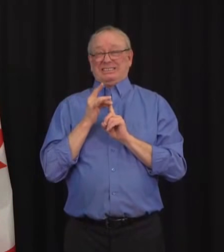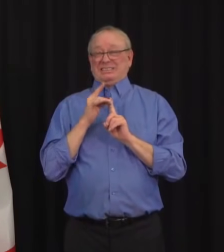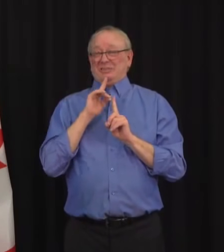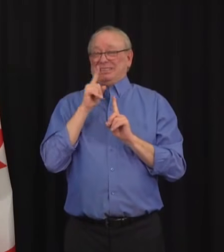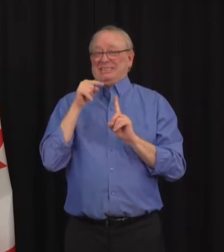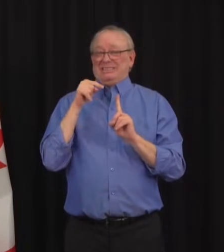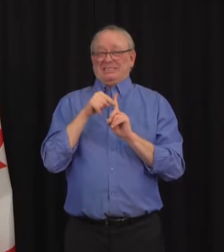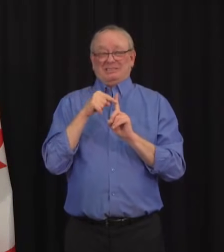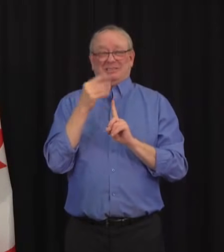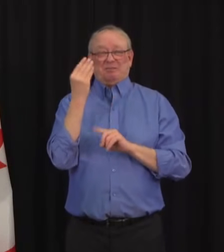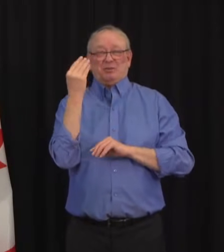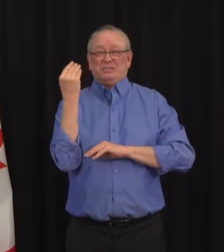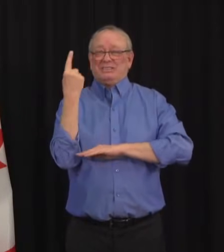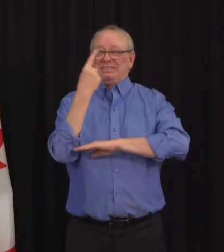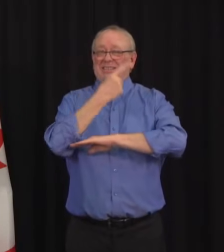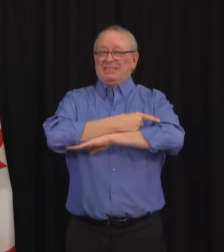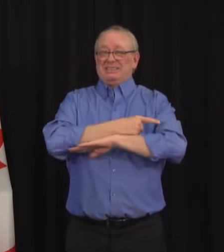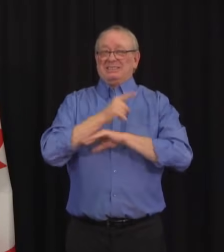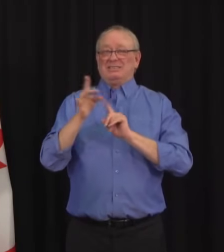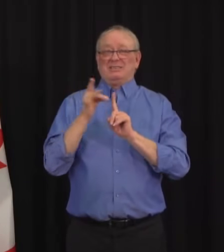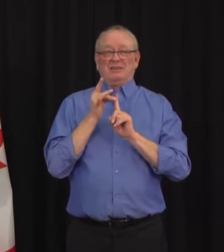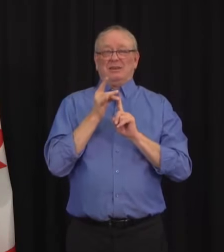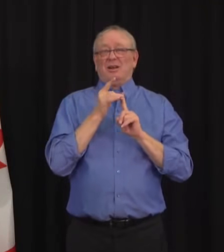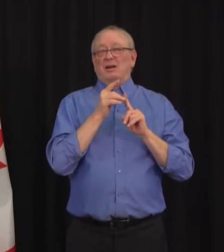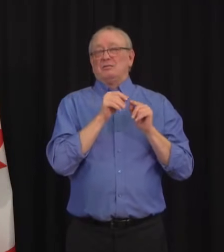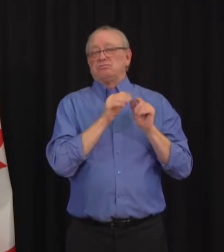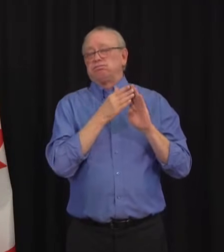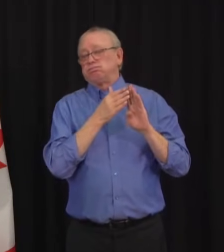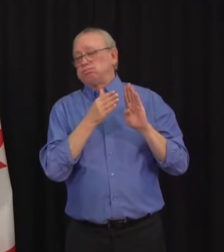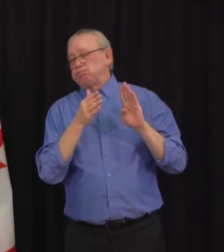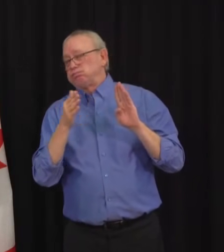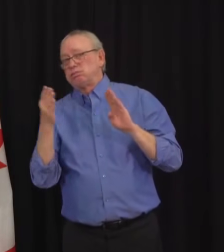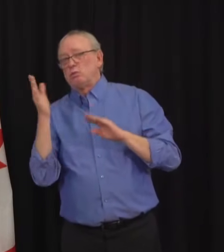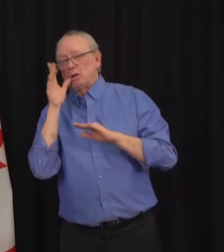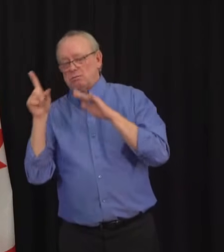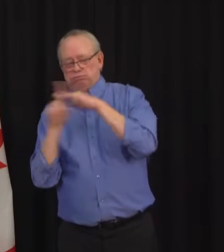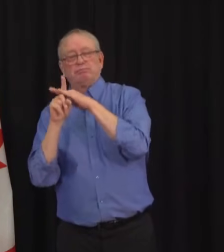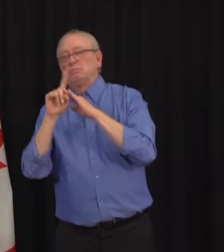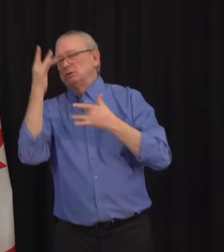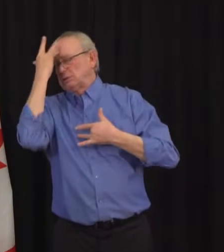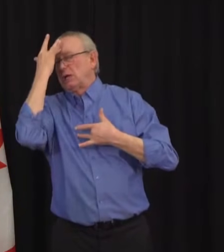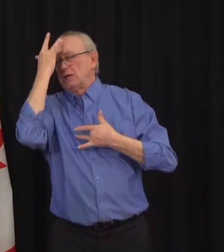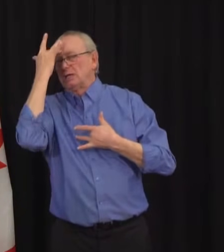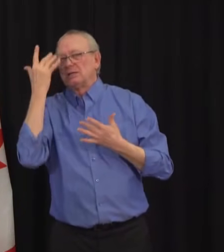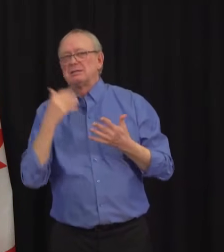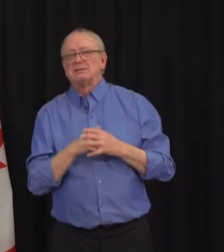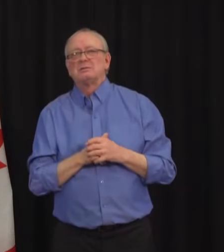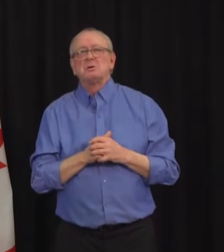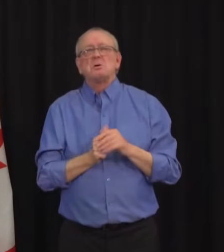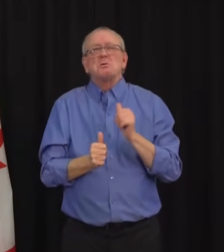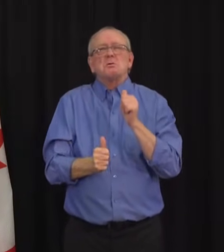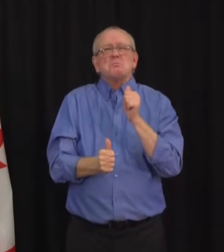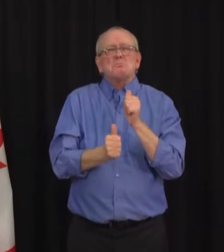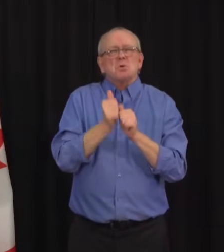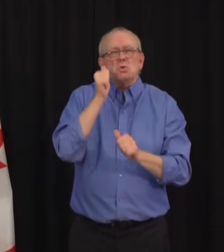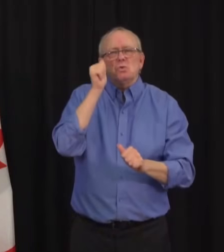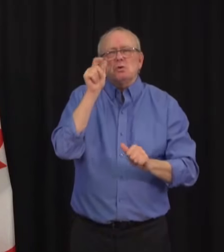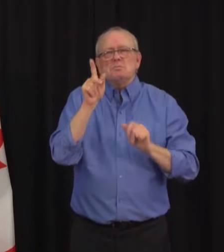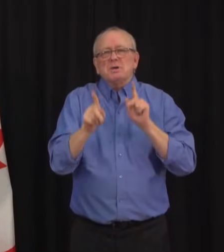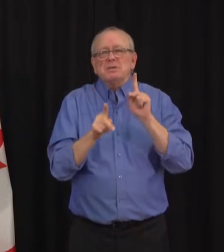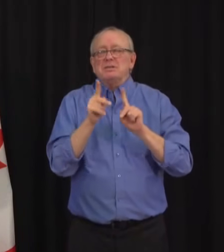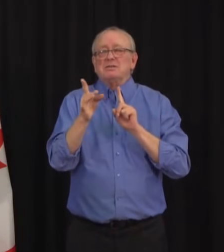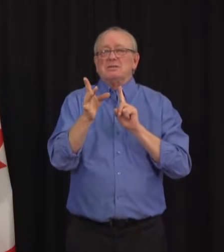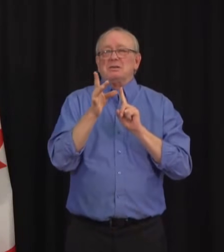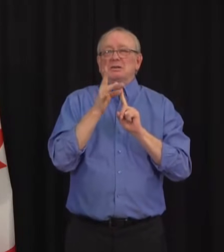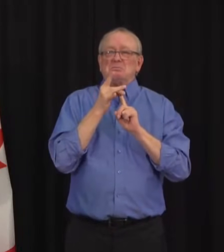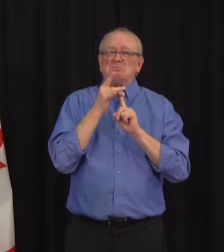between exposure and when someone gets sick, most people, the majority of people seem to get sick between about days 5 and 8 of when